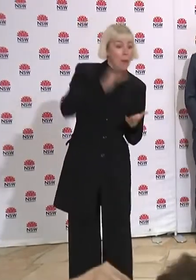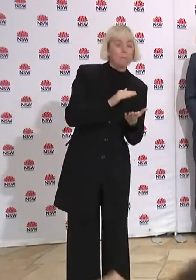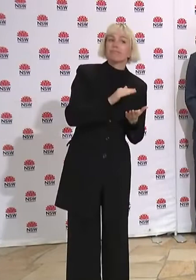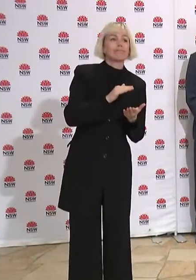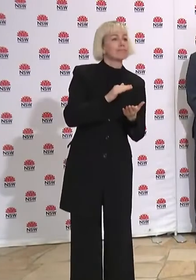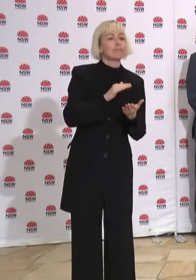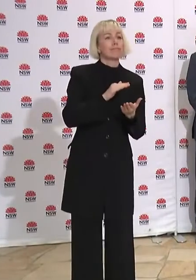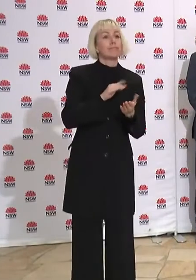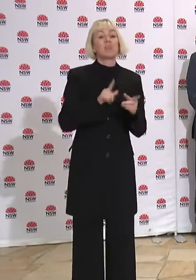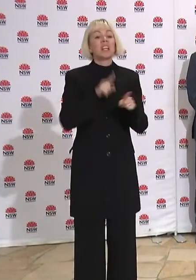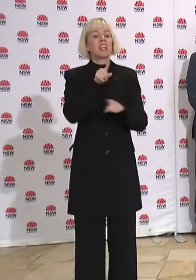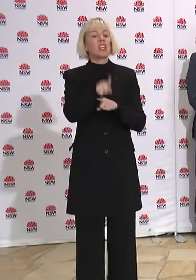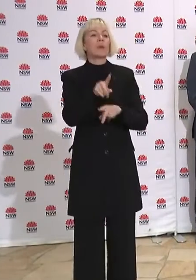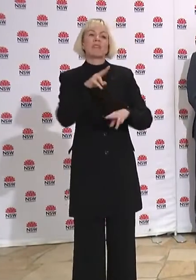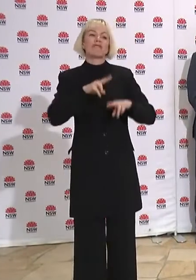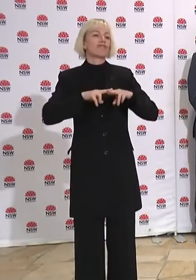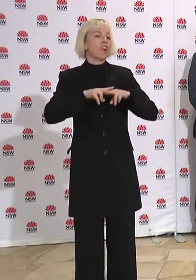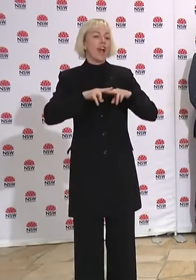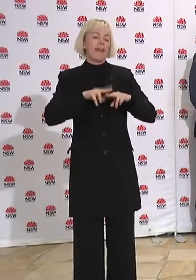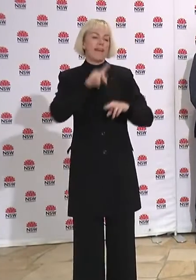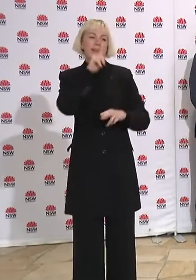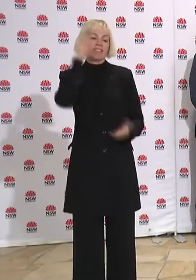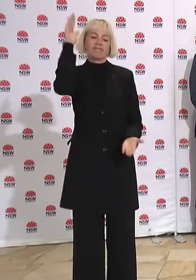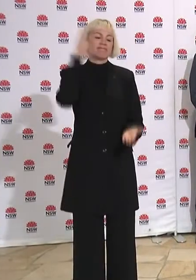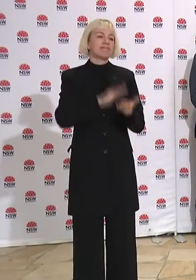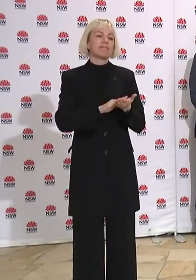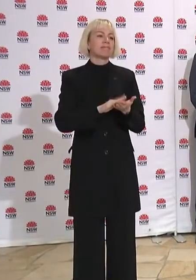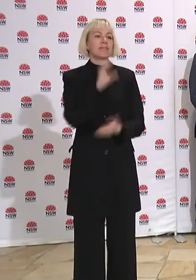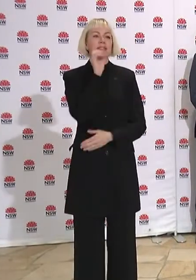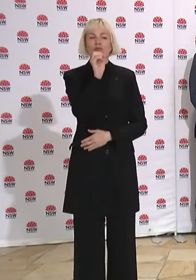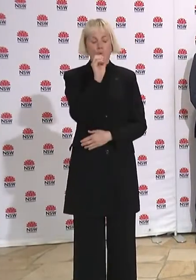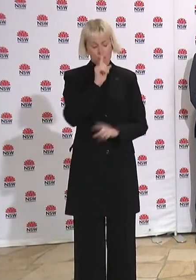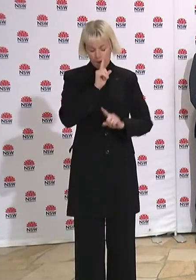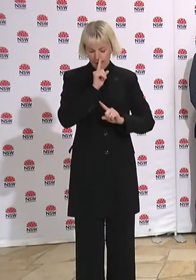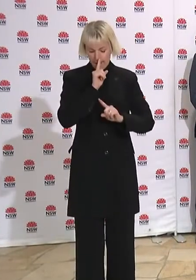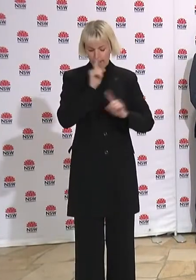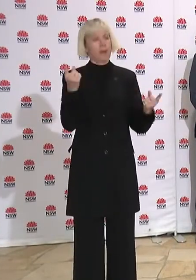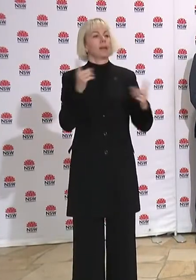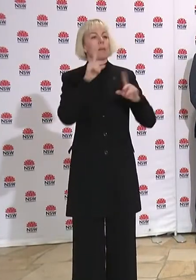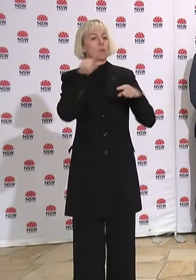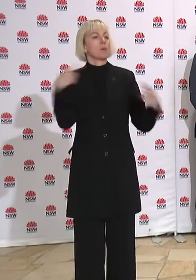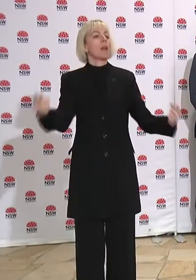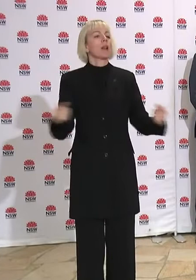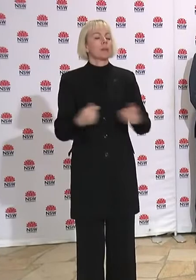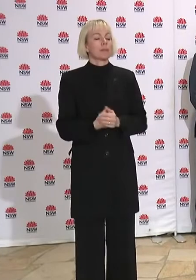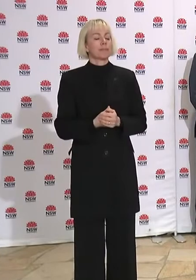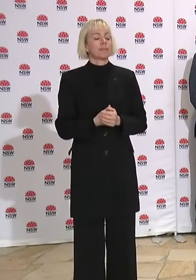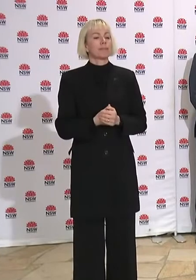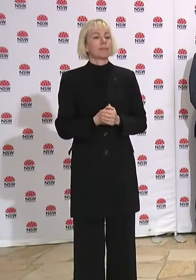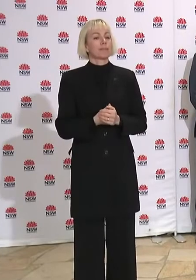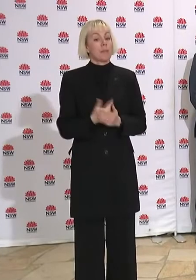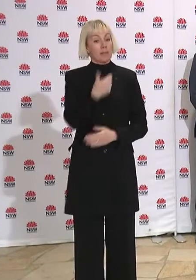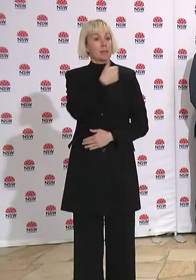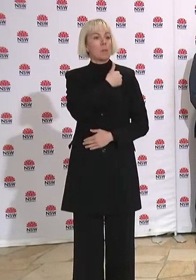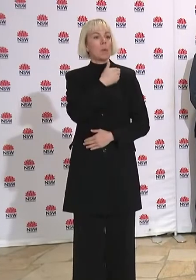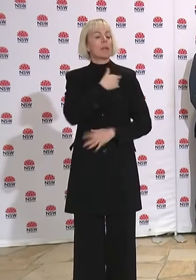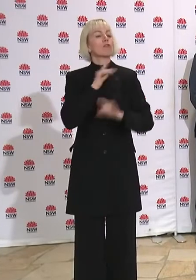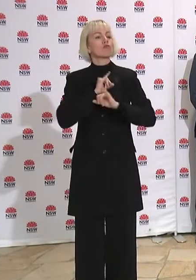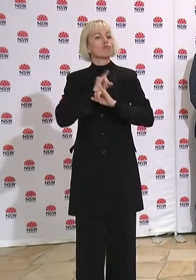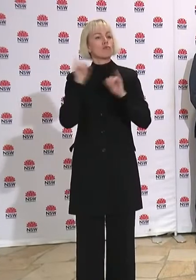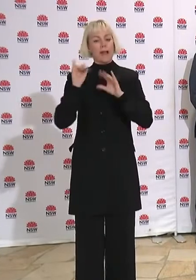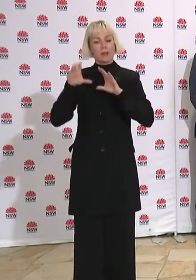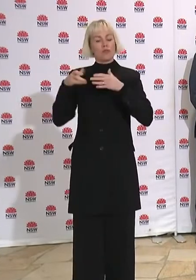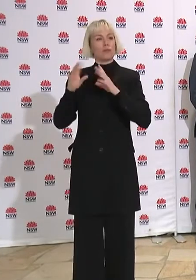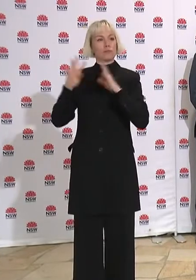come next Friday. The crisis cabinet meeting of the New South Wales government met this morning from 8